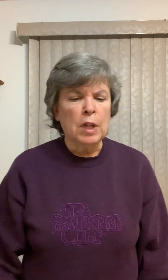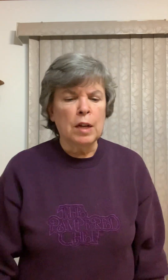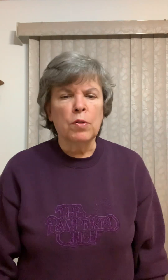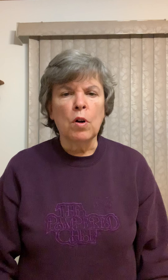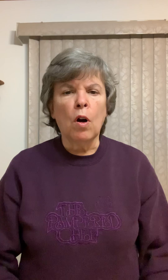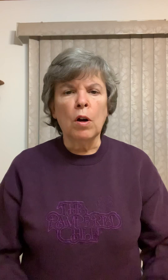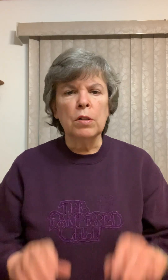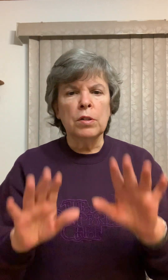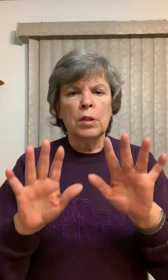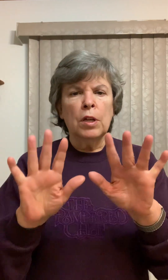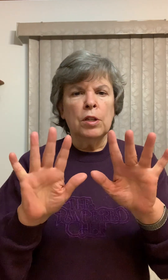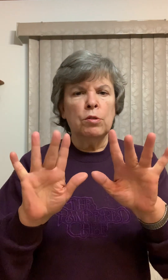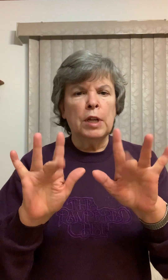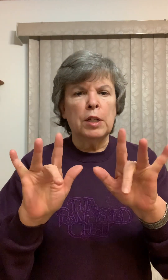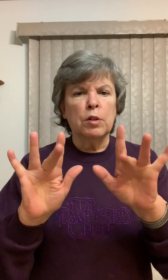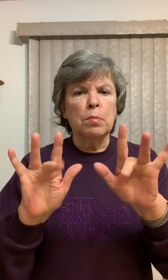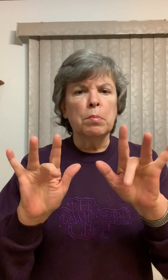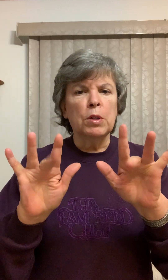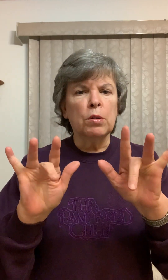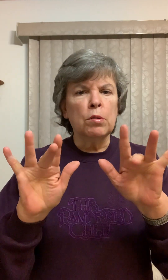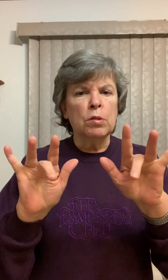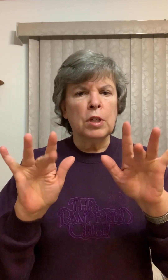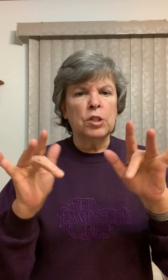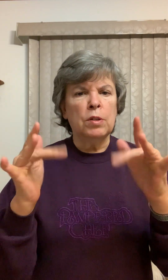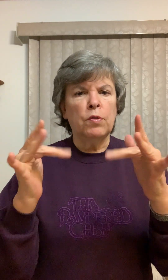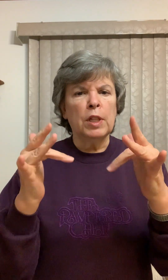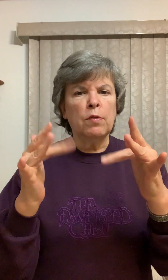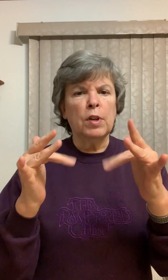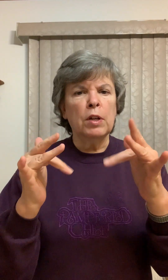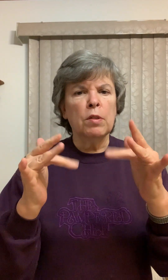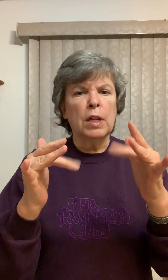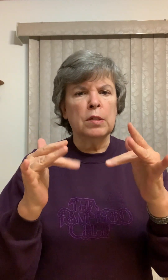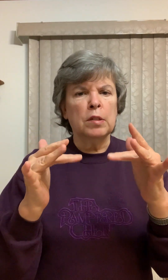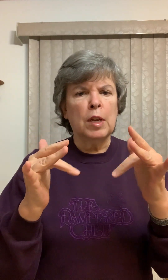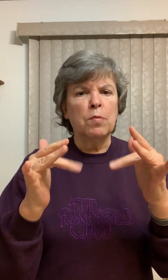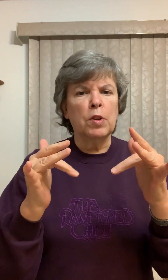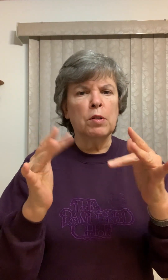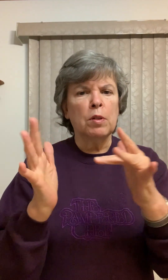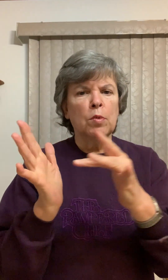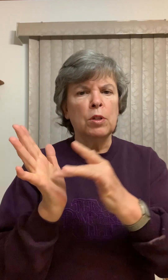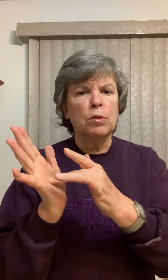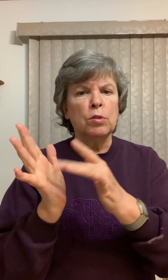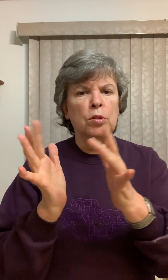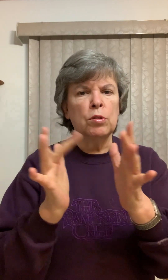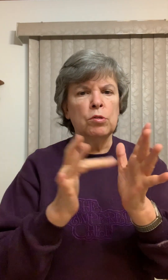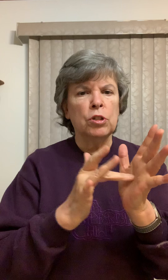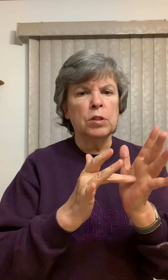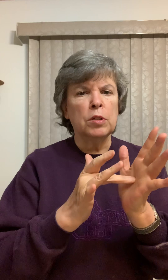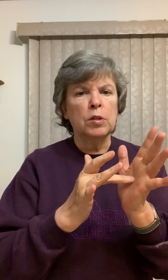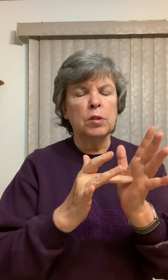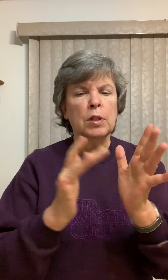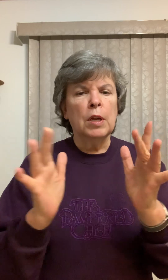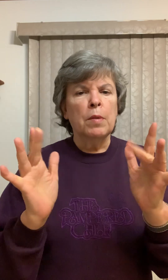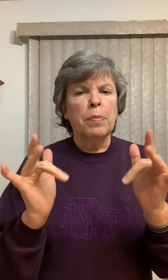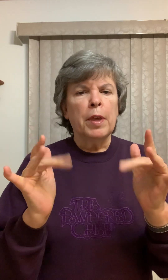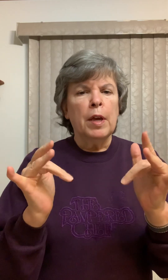for heart. You take your middle touchy-feely finger, that's the same finger that we use to do Jesus,